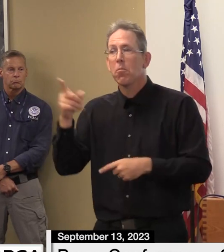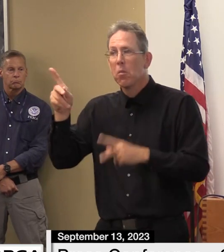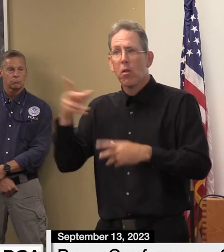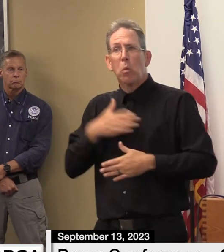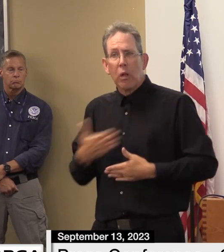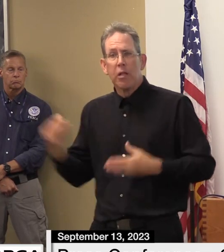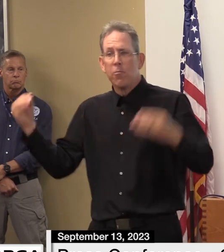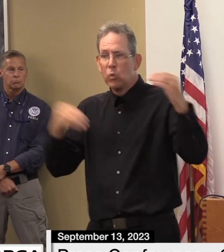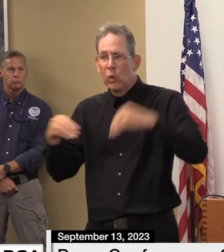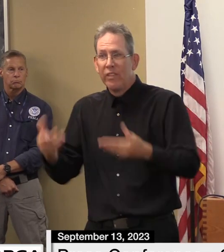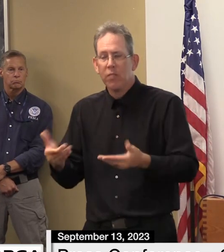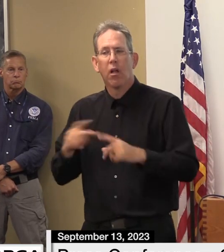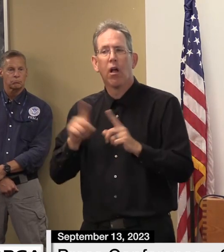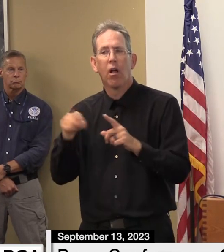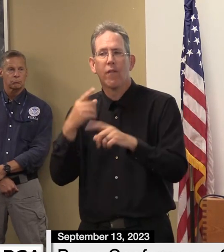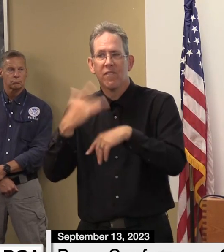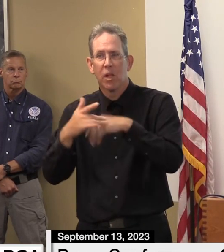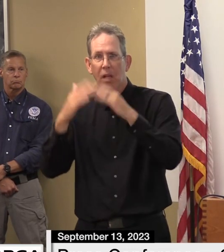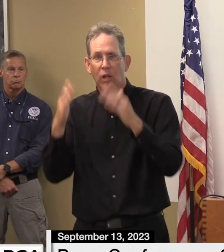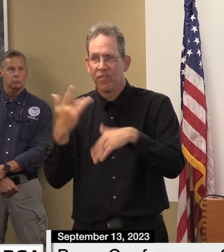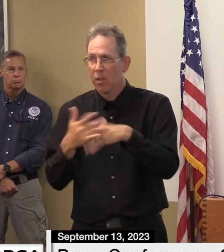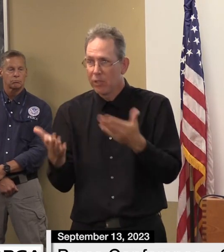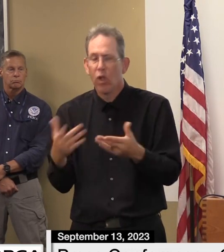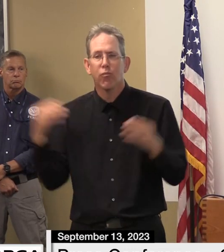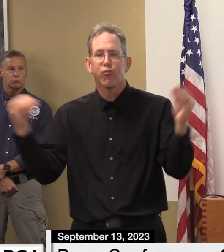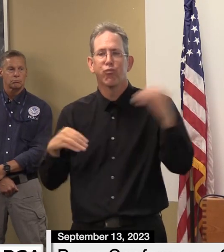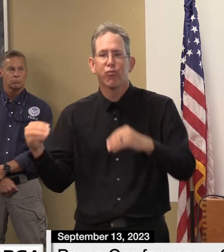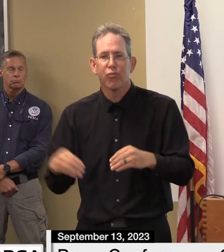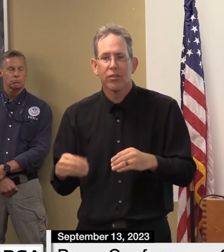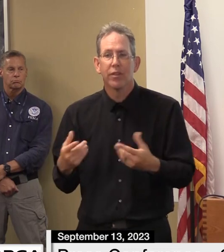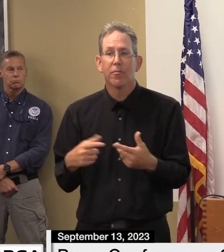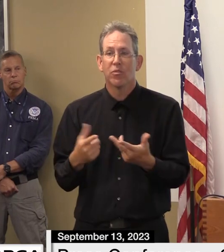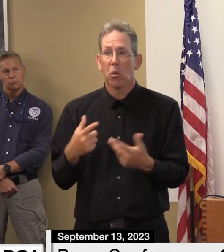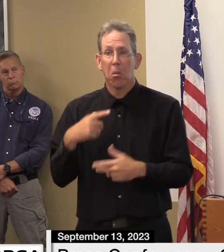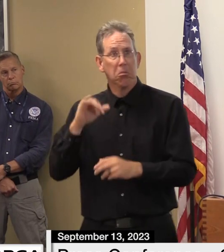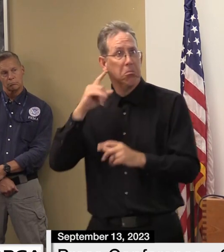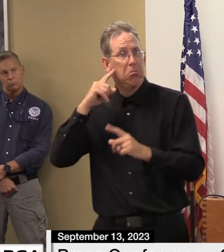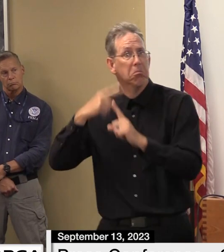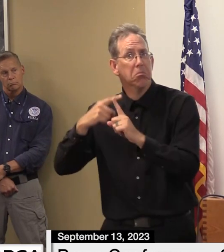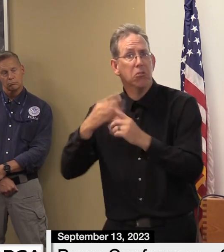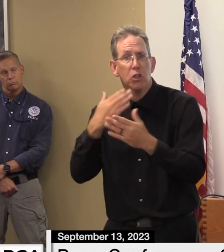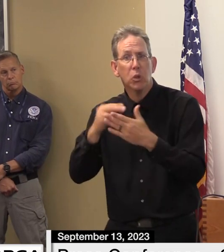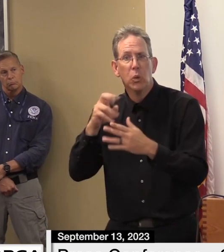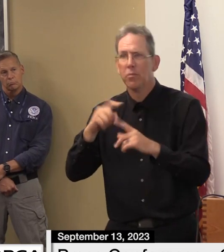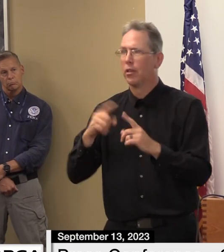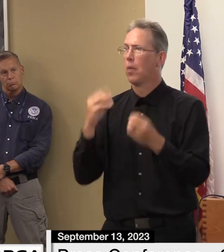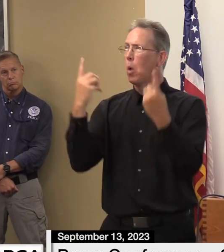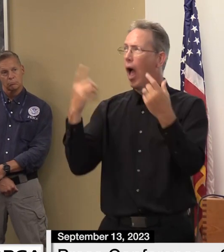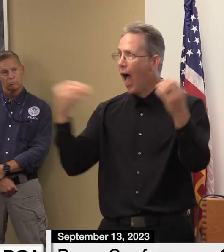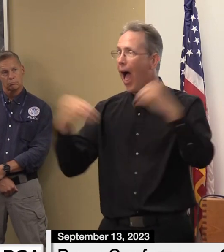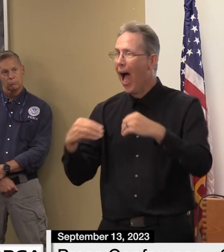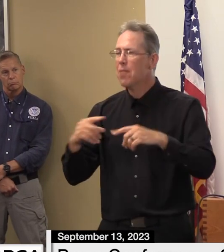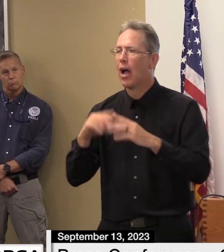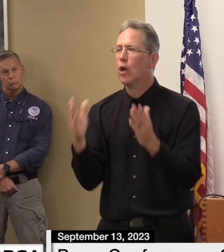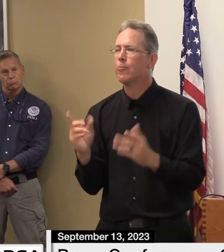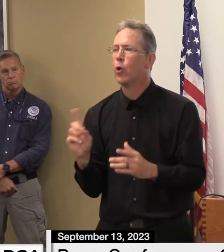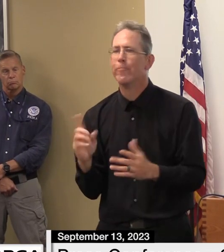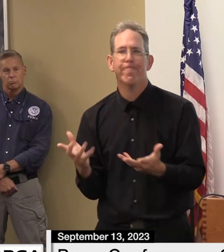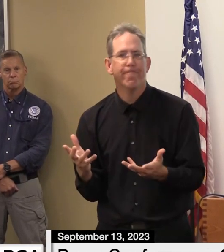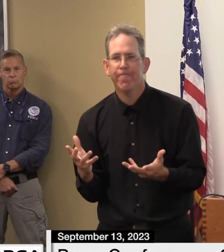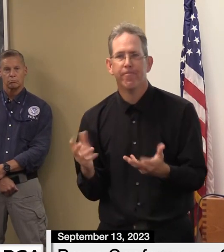rated, AA+, which is the second highest rating, and had, a really favorable visit with them overall.